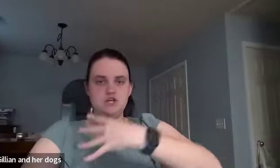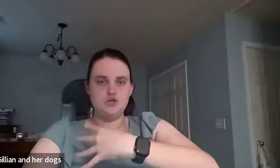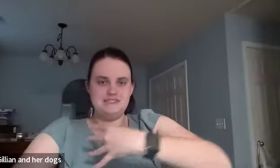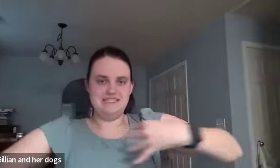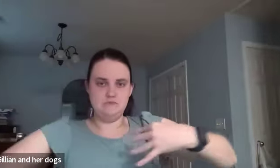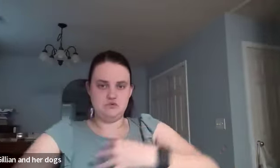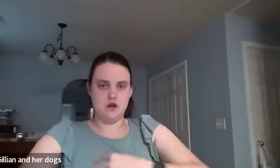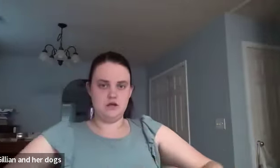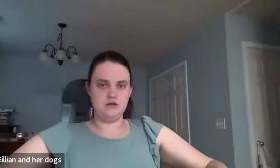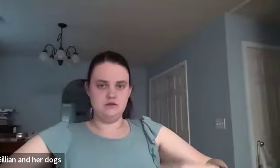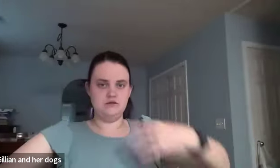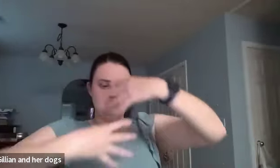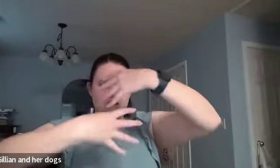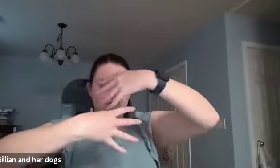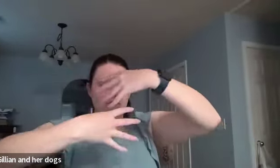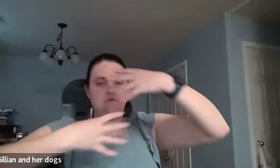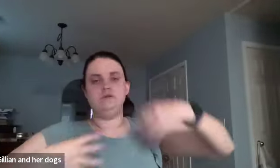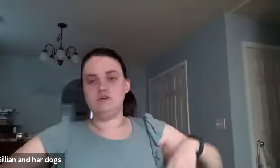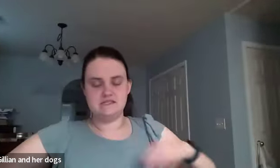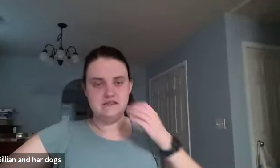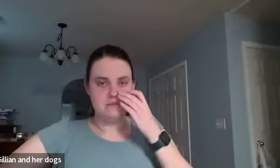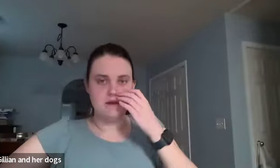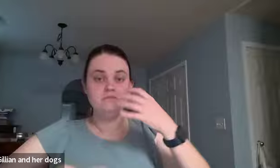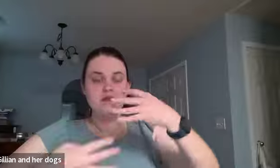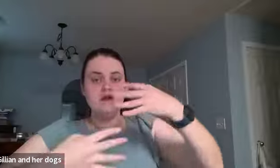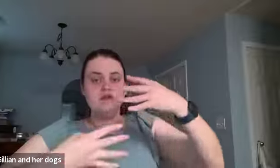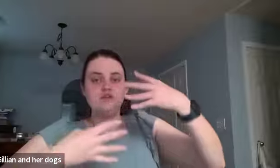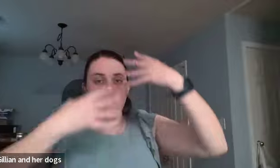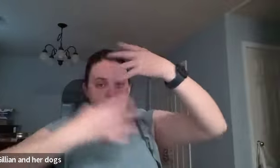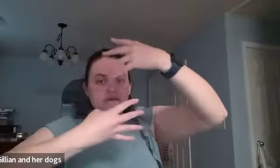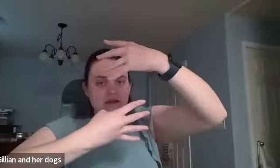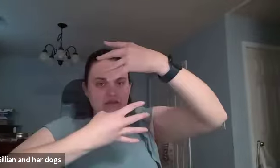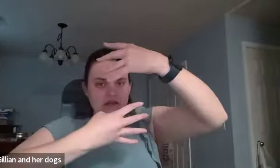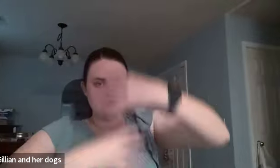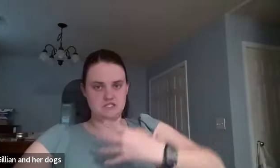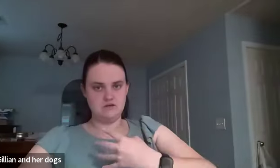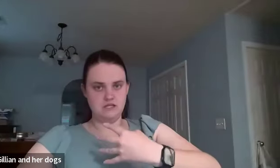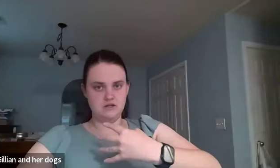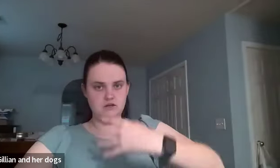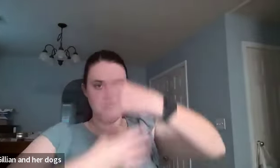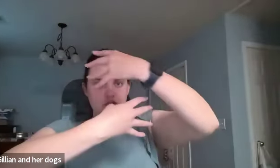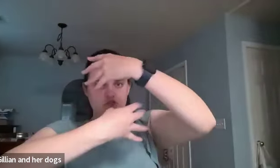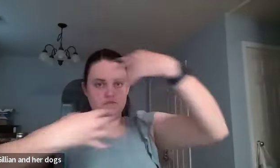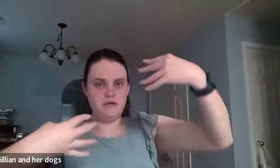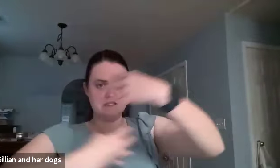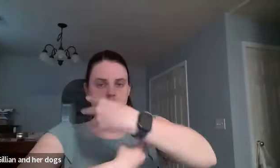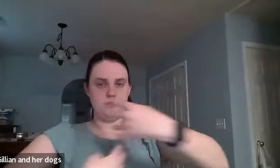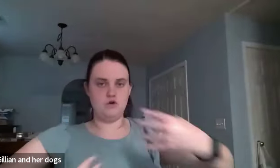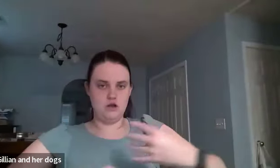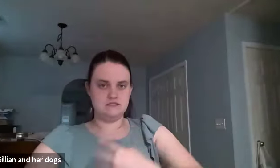and you go zebra. You're gonna, oh, you couldn't see that, my bad. You have it like this, but down here, and you just basically go